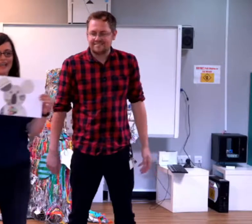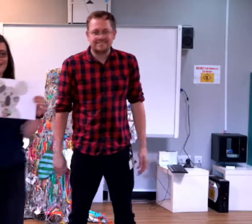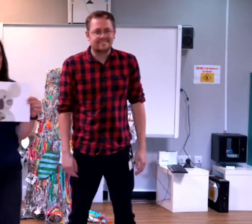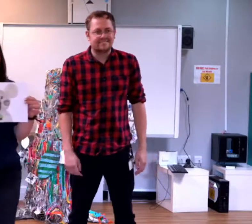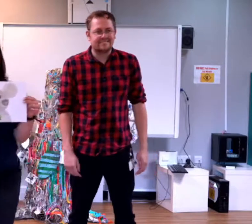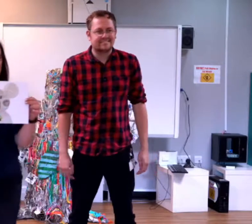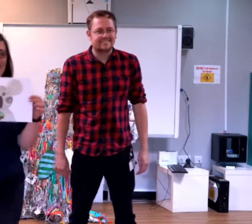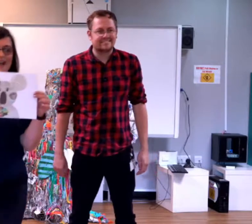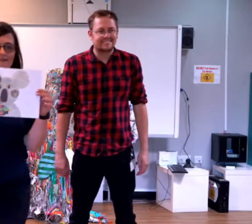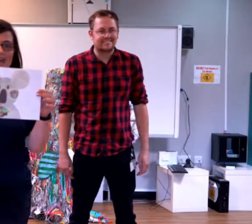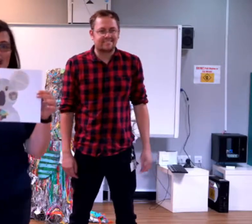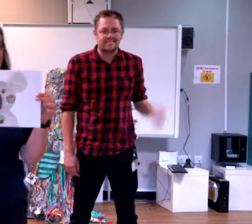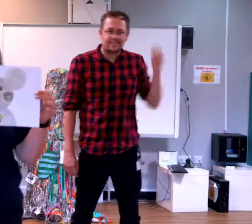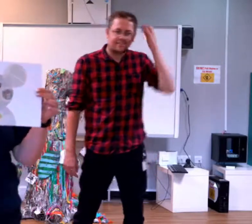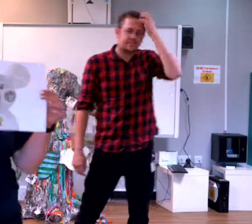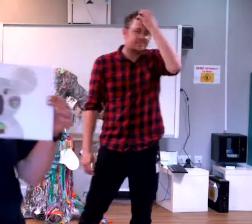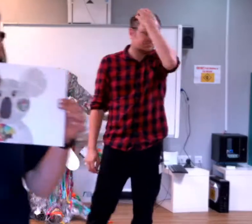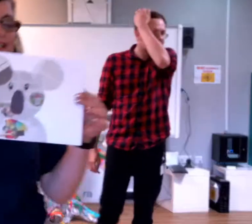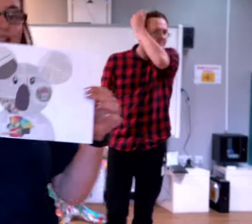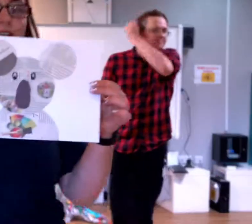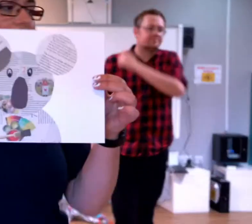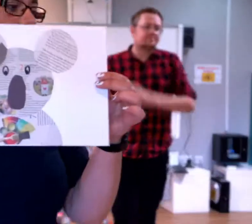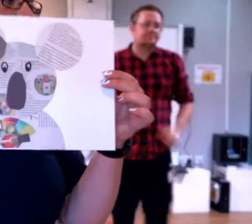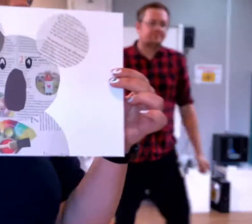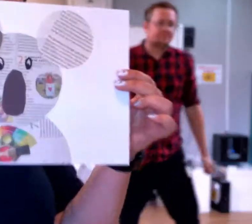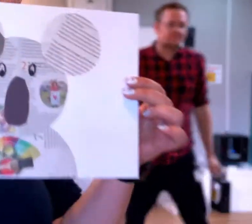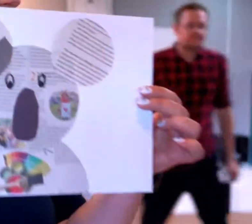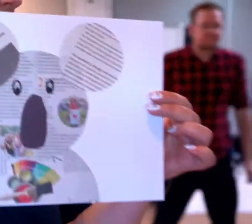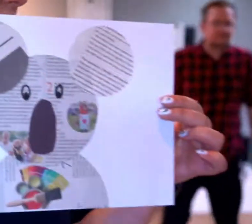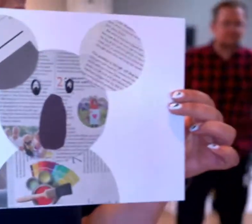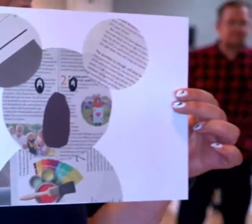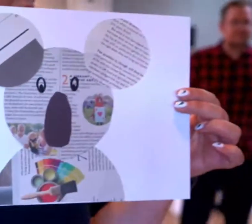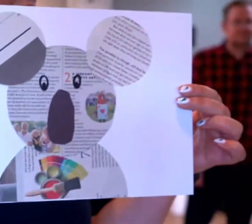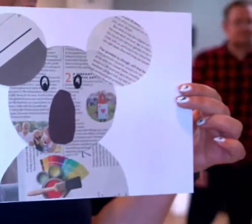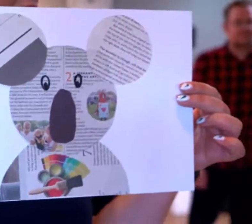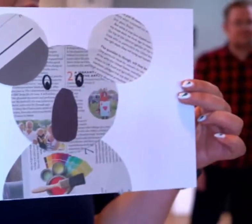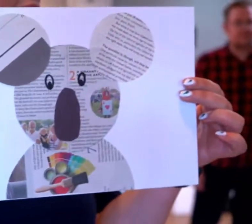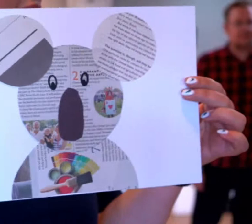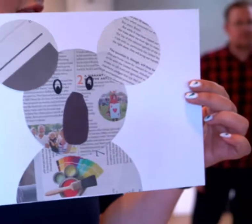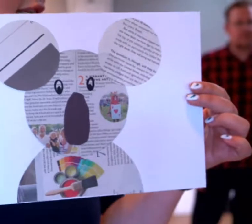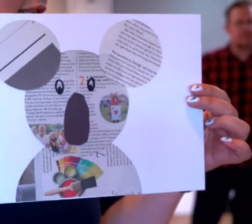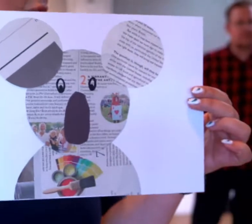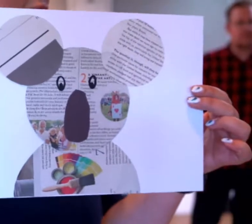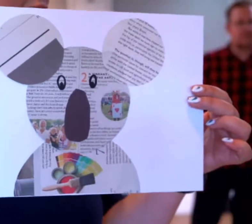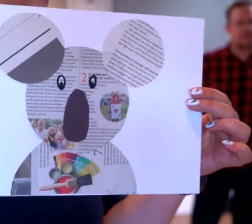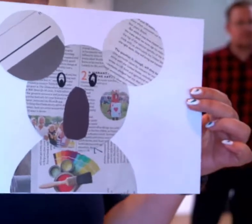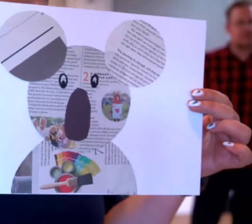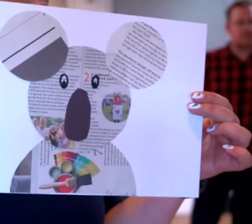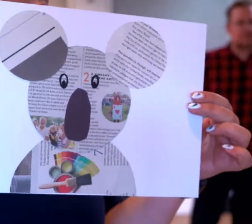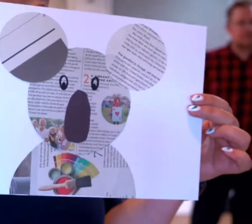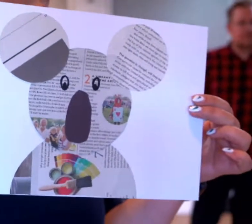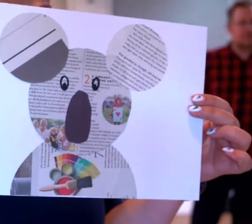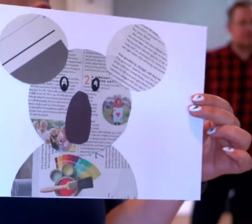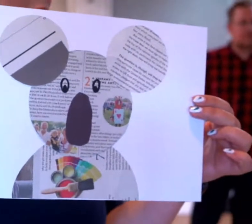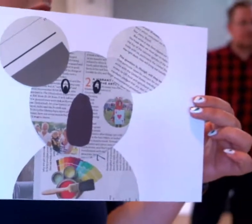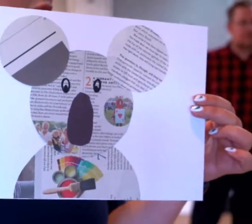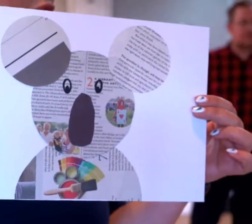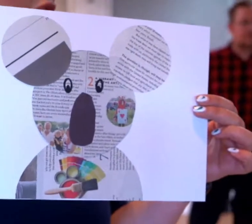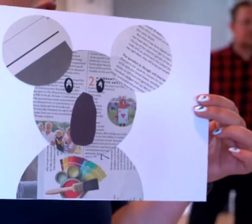so we have made a koala bear. So this is our example. So this is what James and I are going to